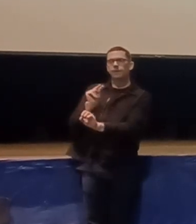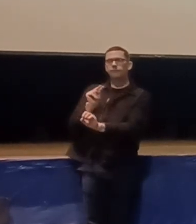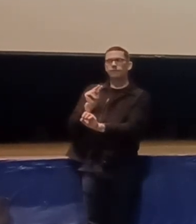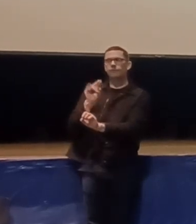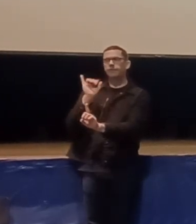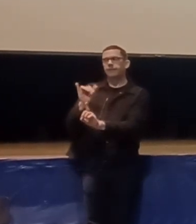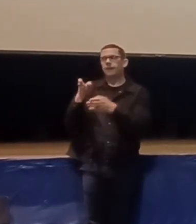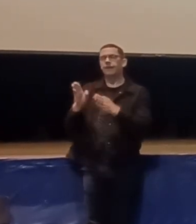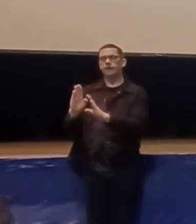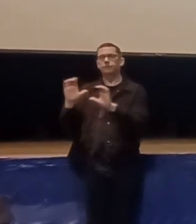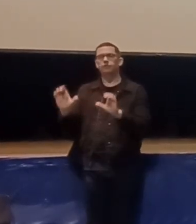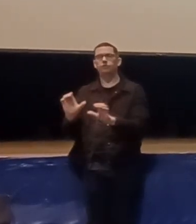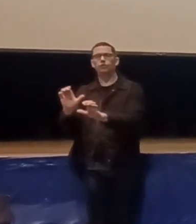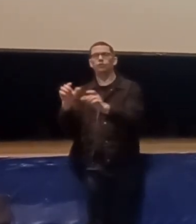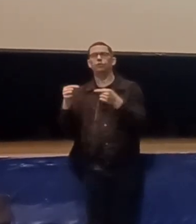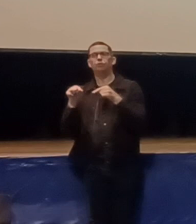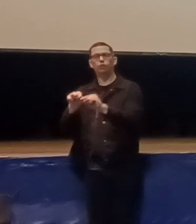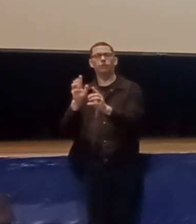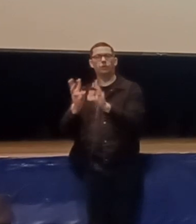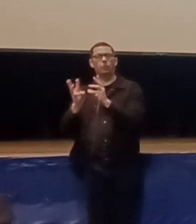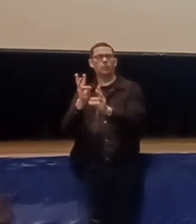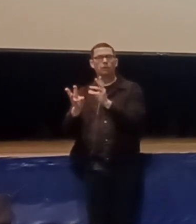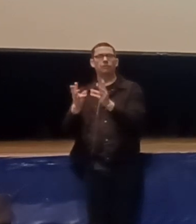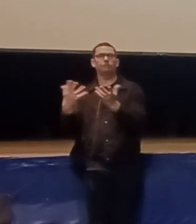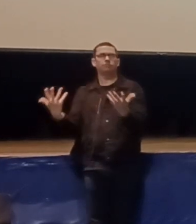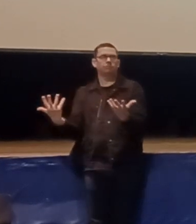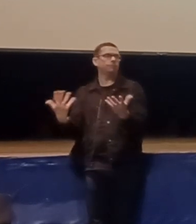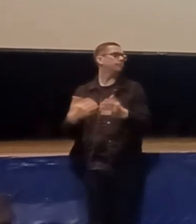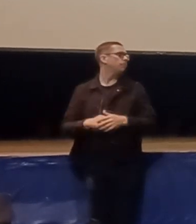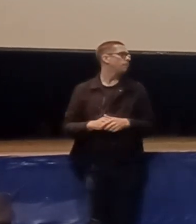do from a winter operations perspective.